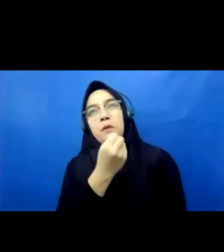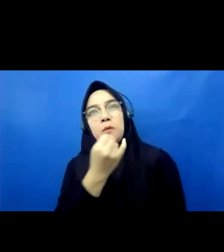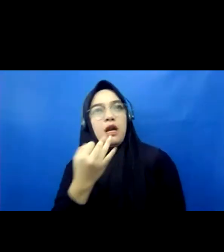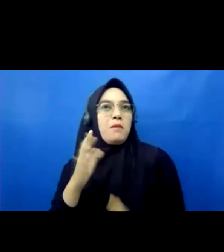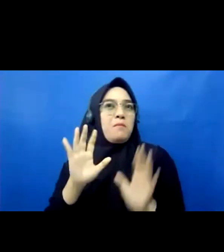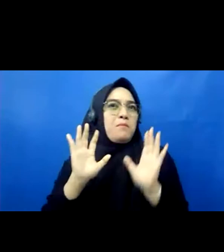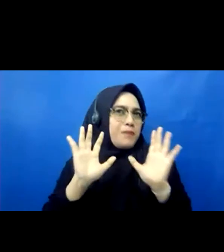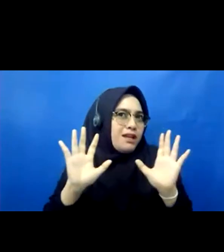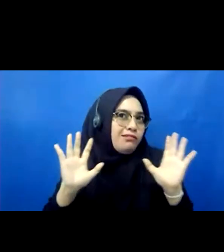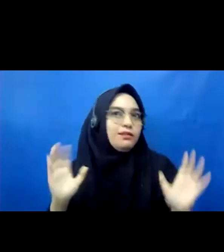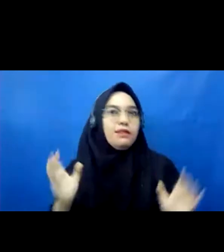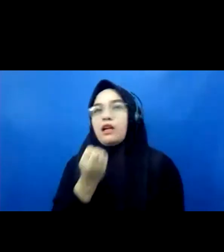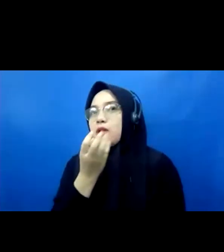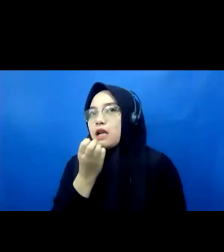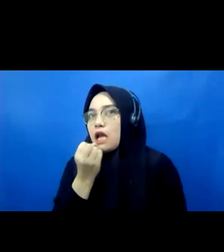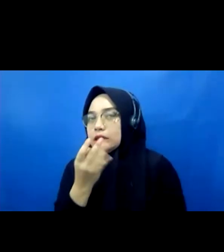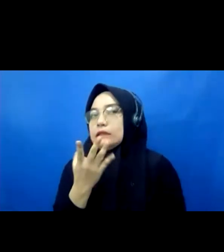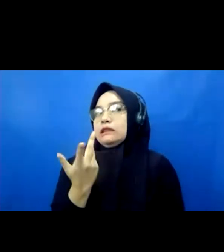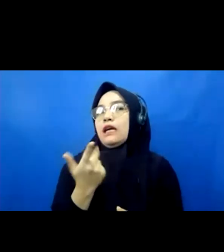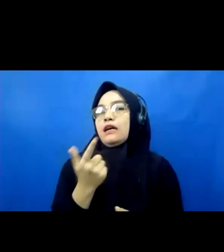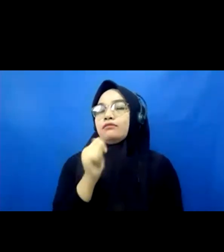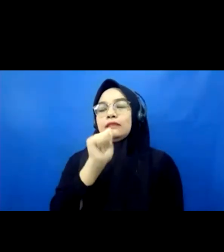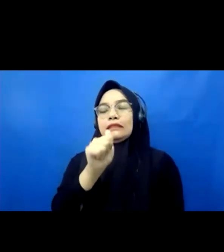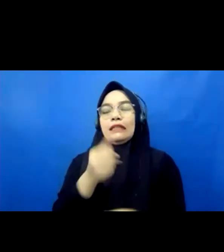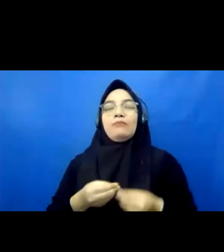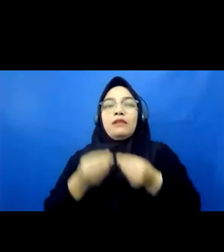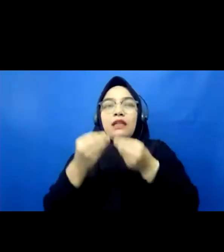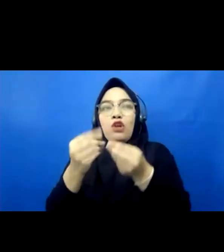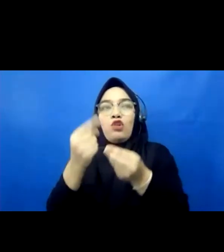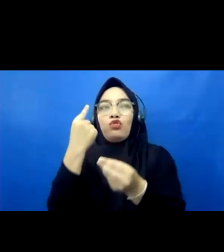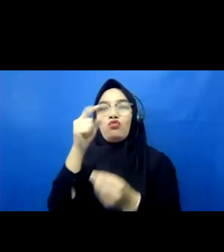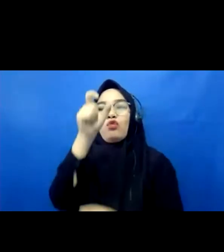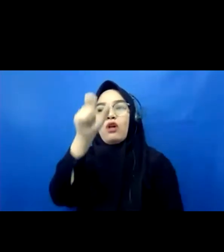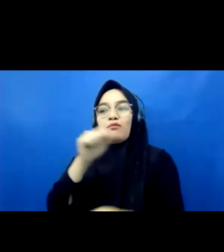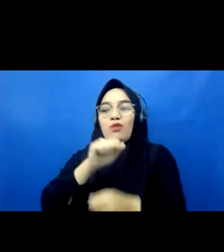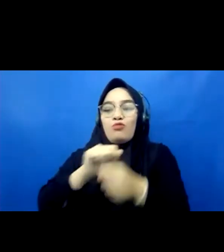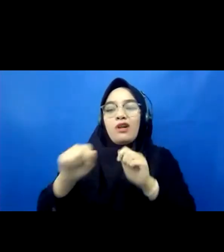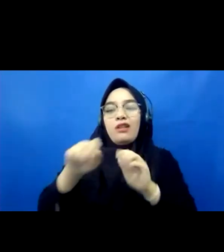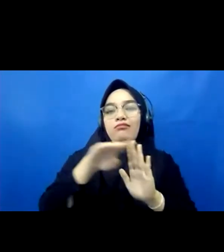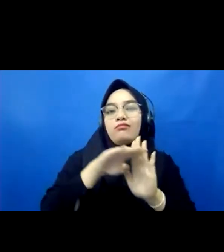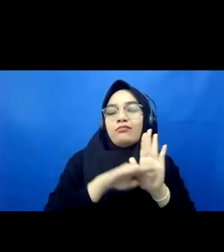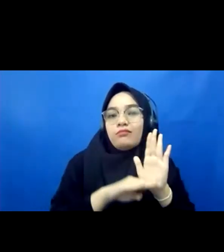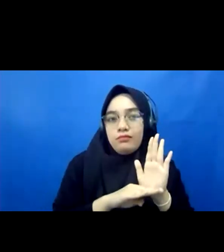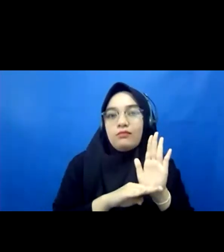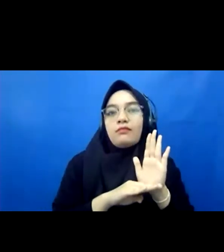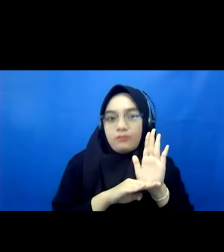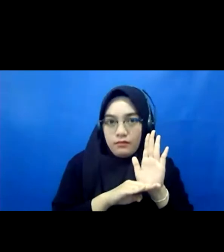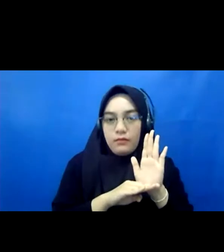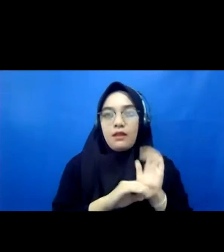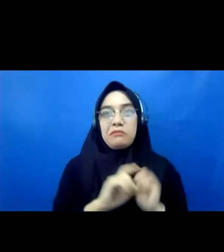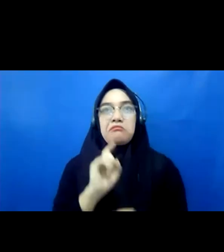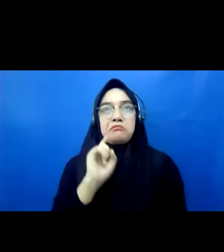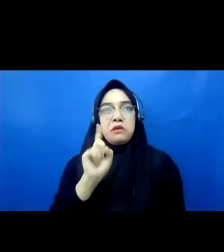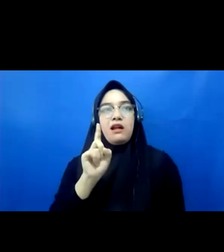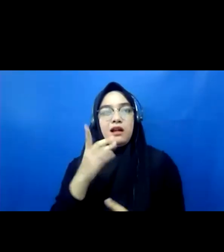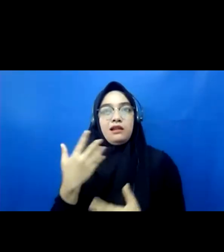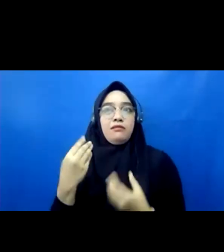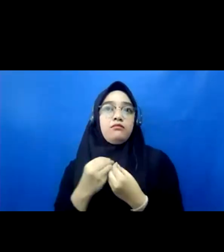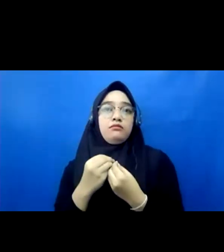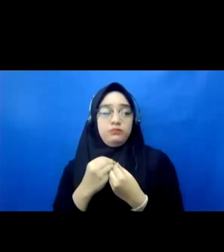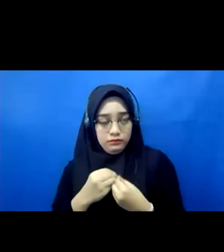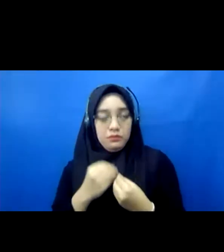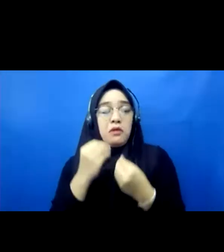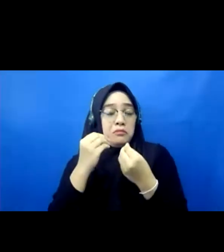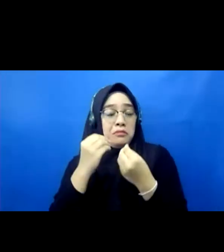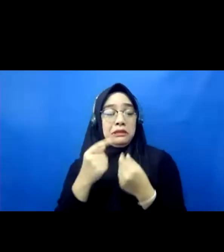policymakers. I'll end with a word of congratulations and encouragement to representatives of ASEAN social enterprises online with us